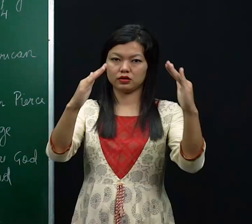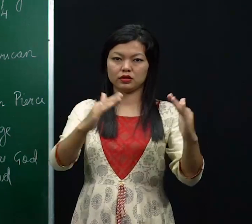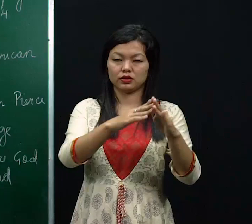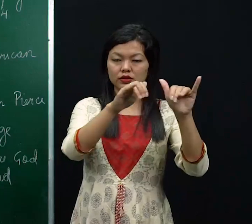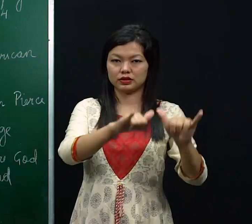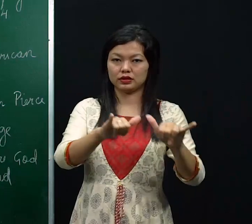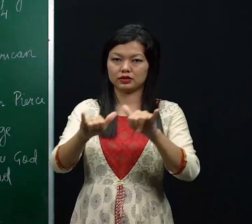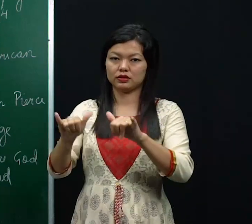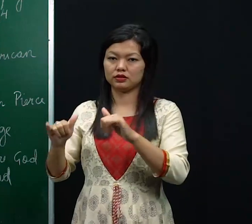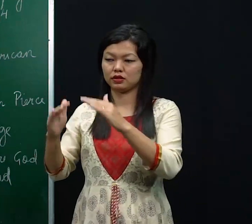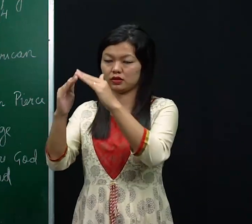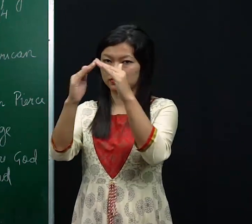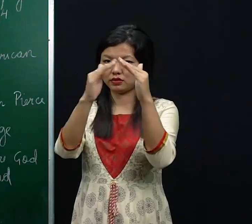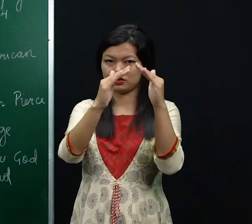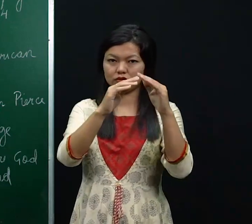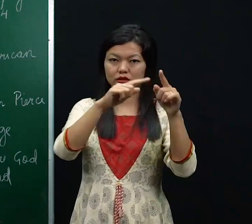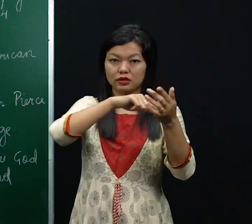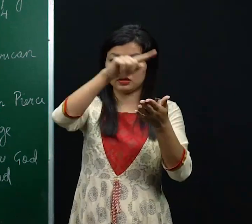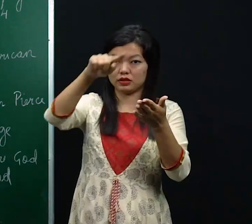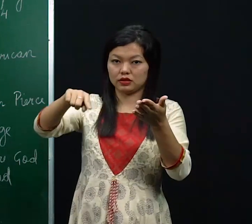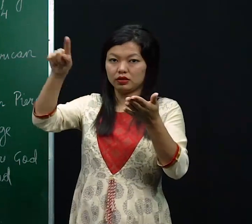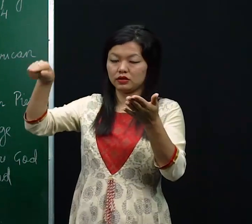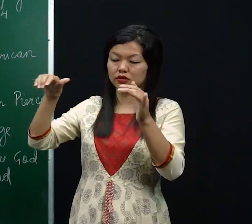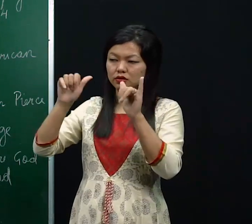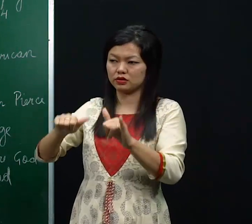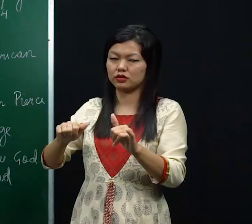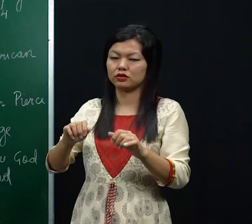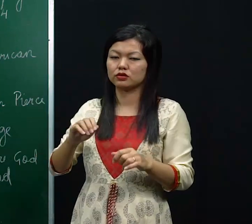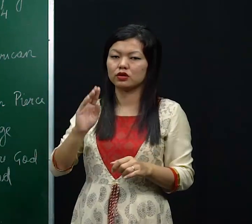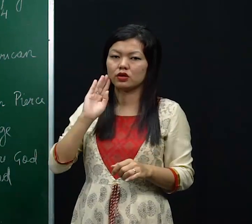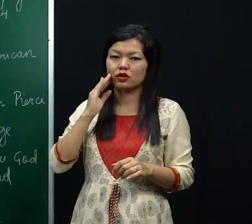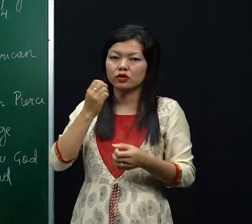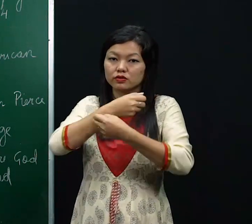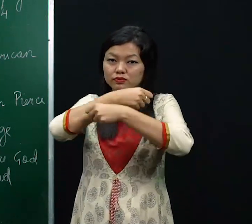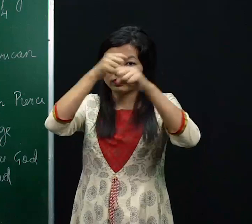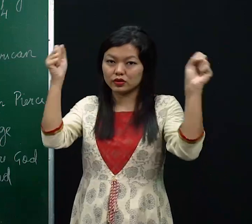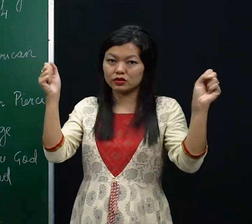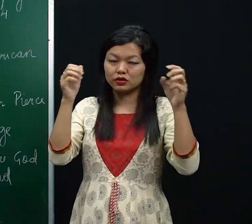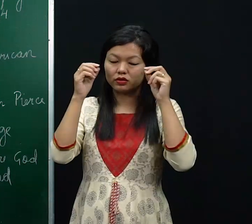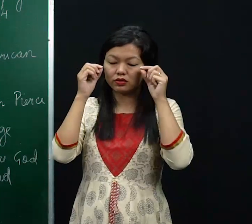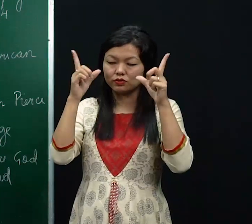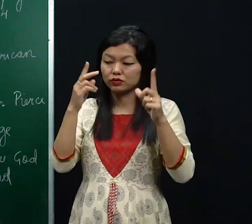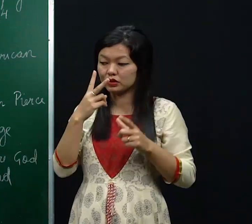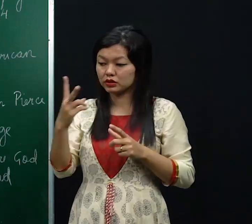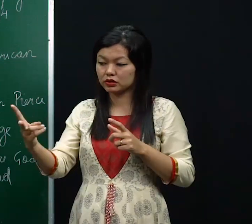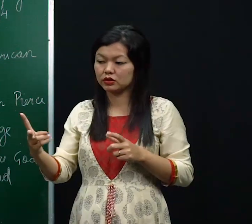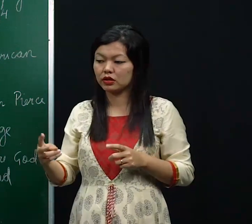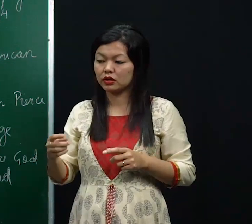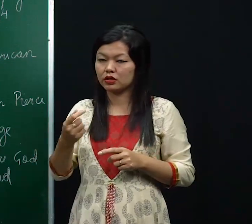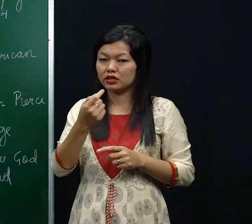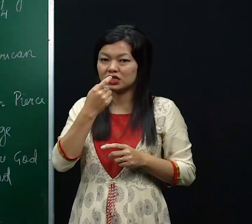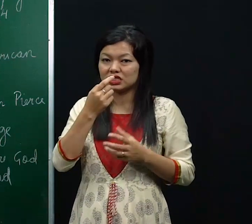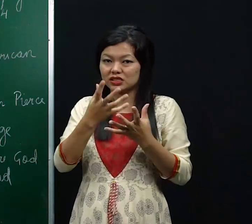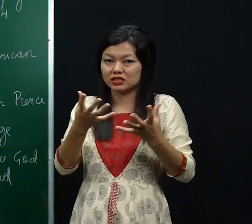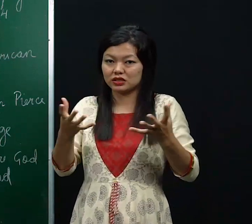mist in the morning. And when the sun rises up, slowly they get evaporated and they turn into air. This is a common sight for